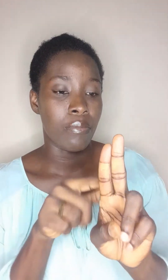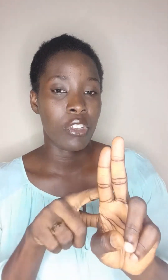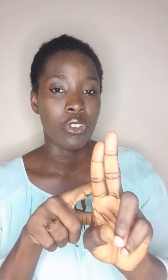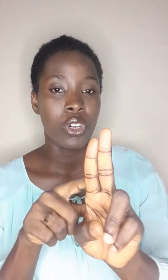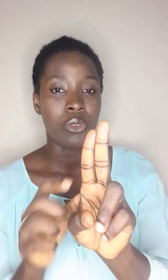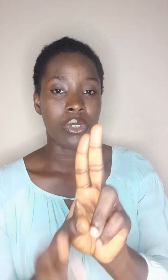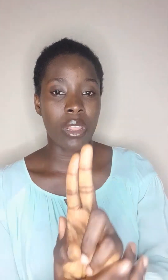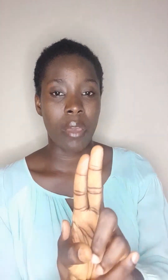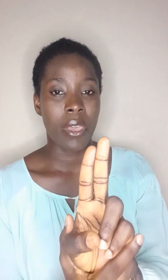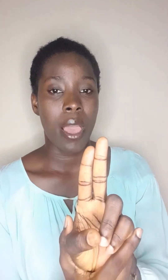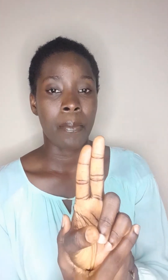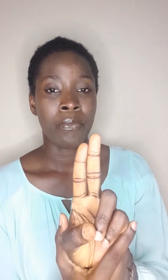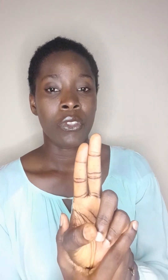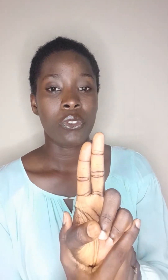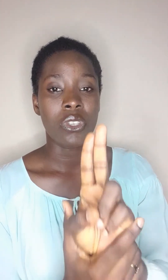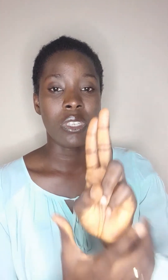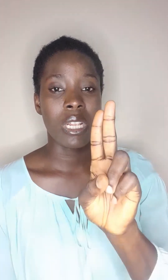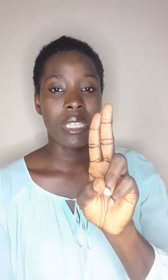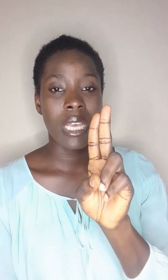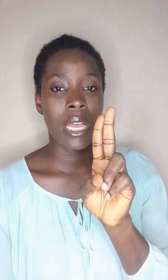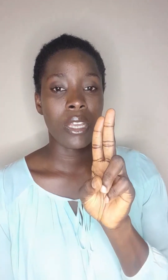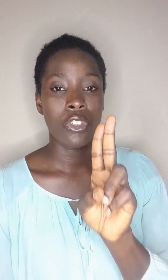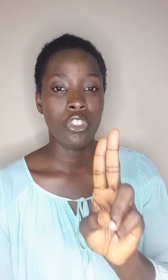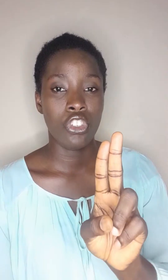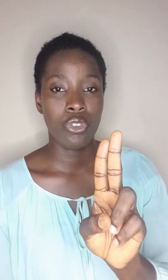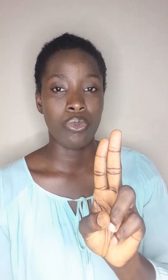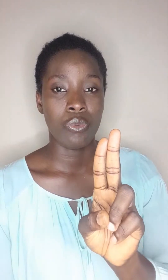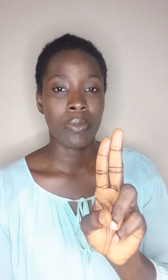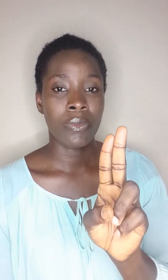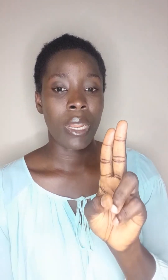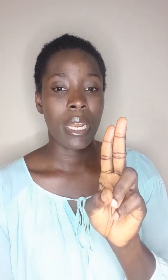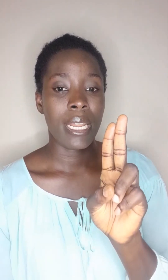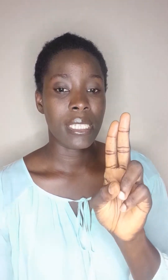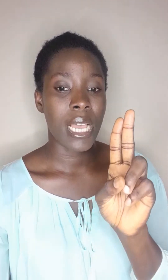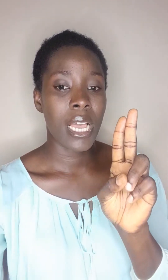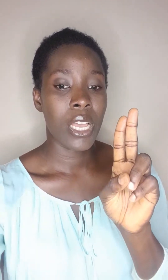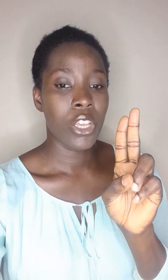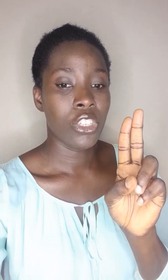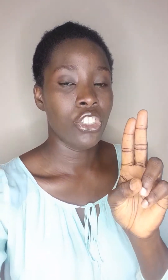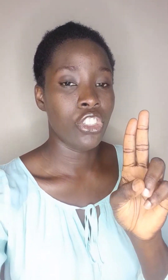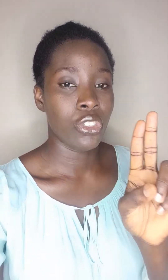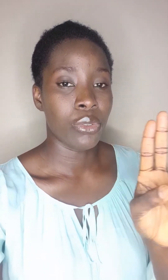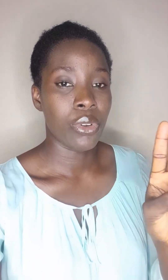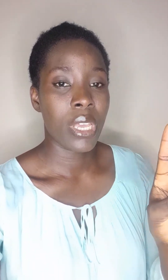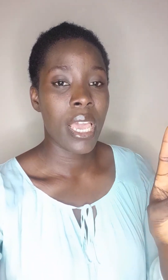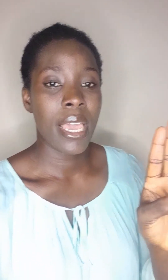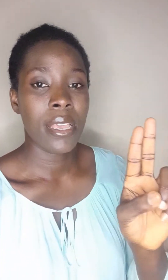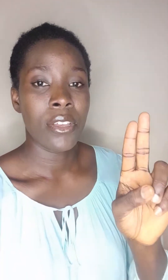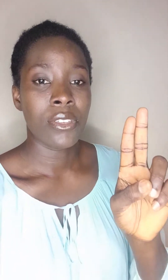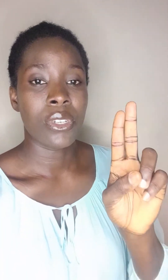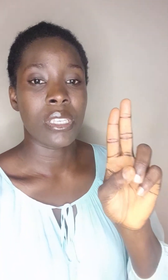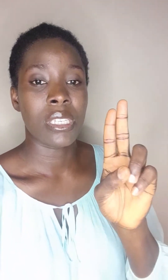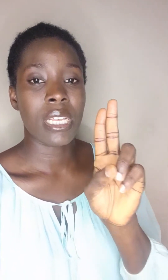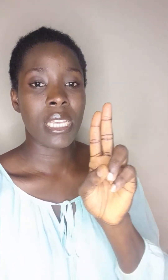sure you close them here. So this is letter U. Letter U. Okay. So this is letter